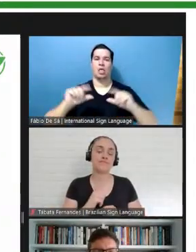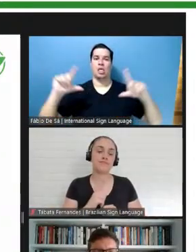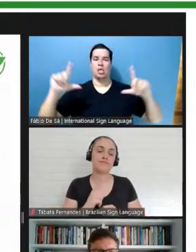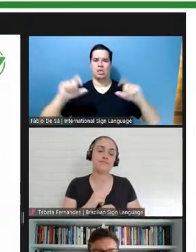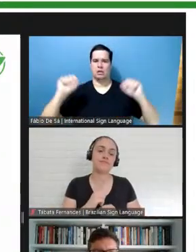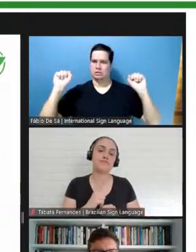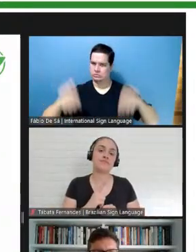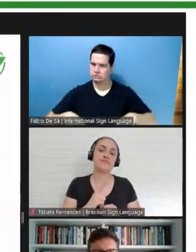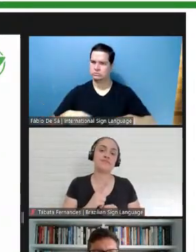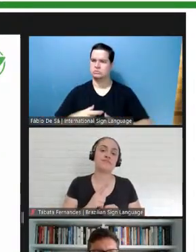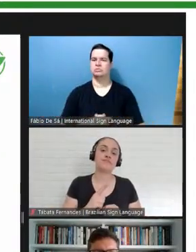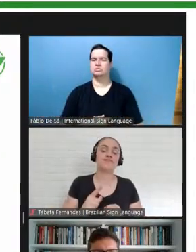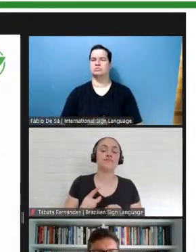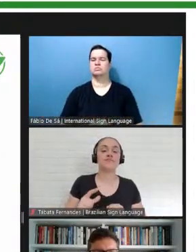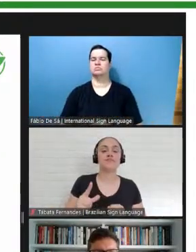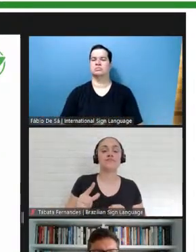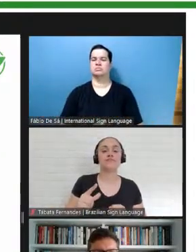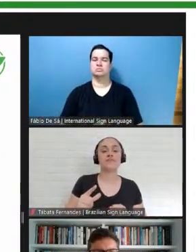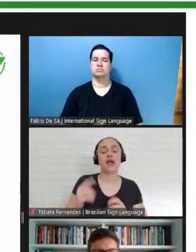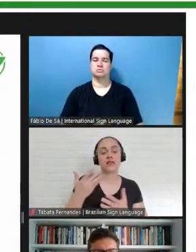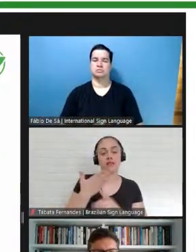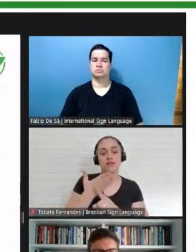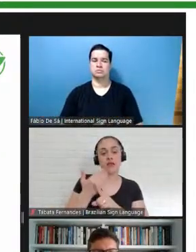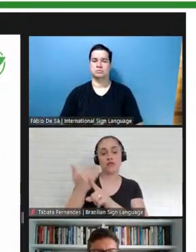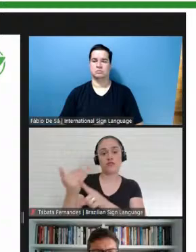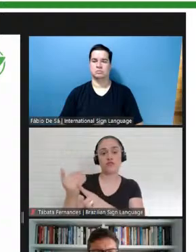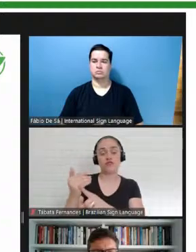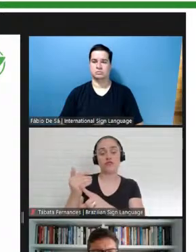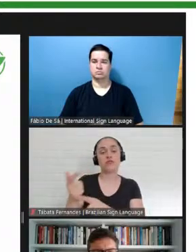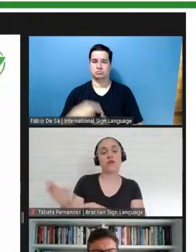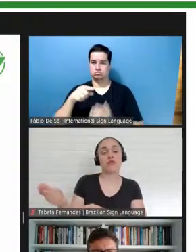gaze technology is becoming much more refined.